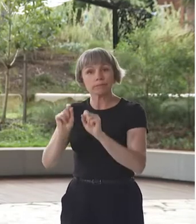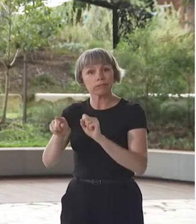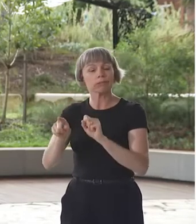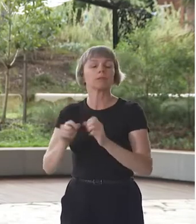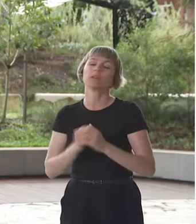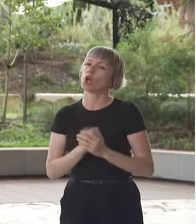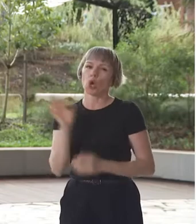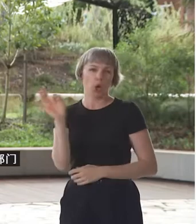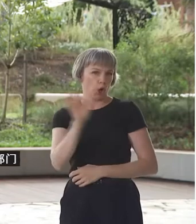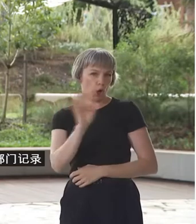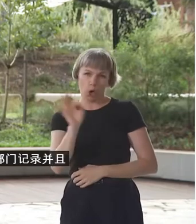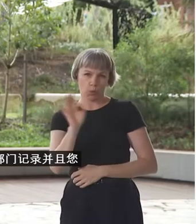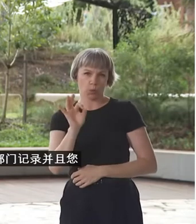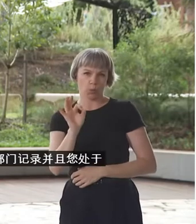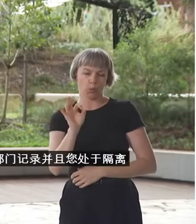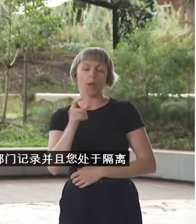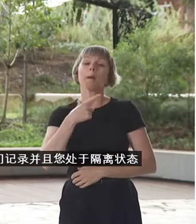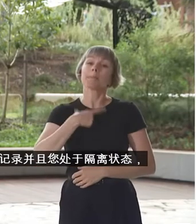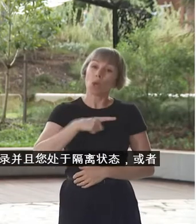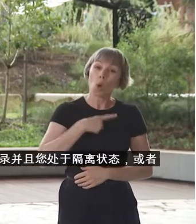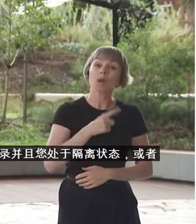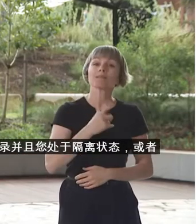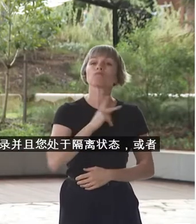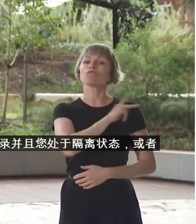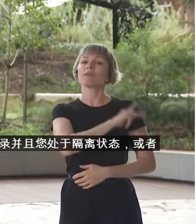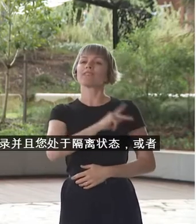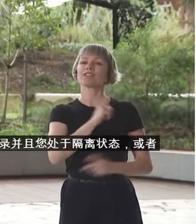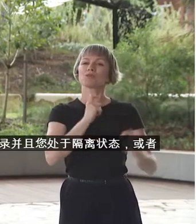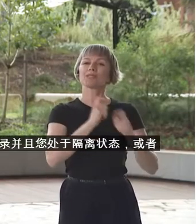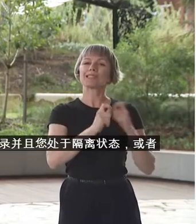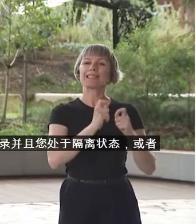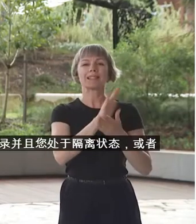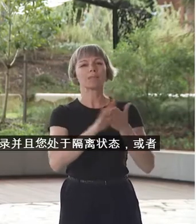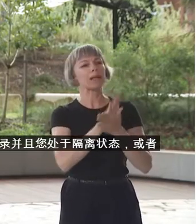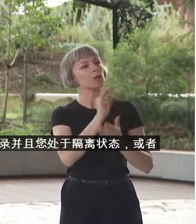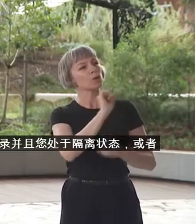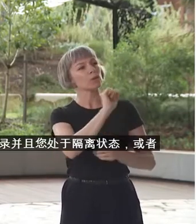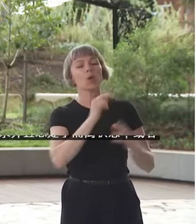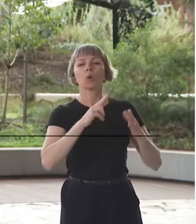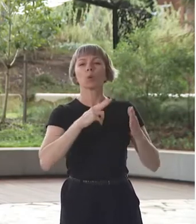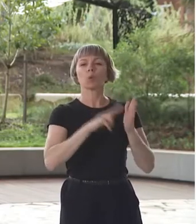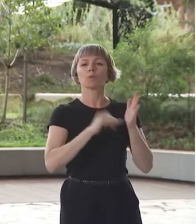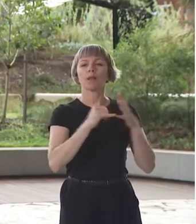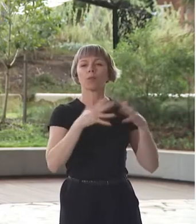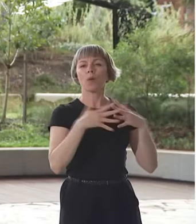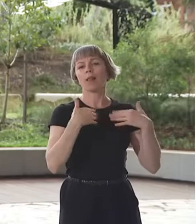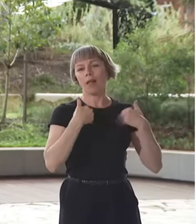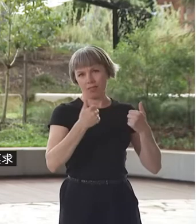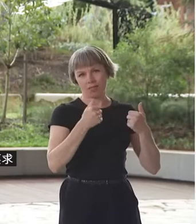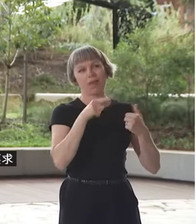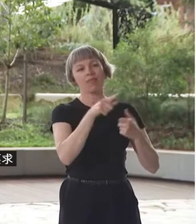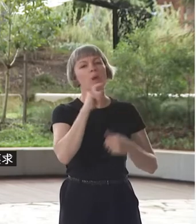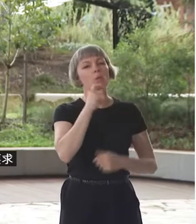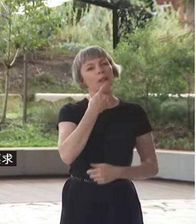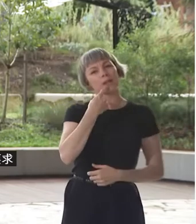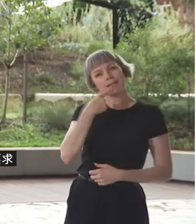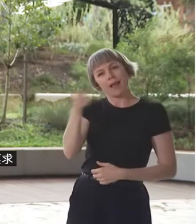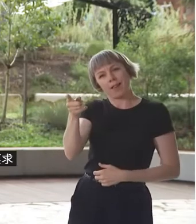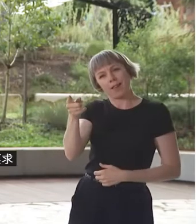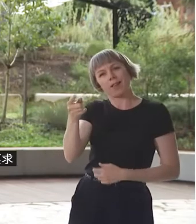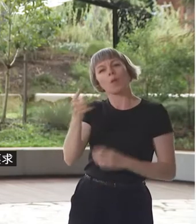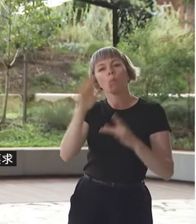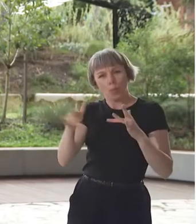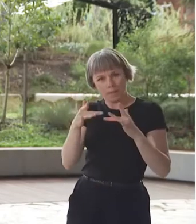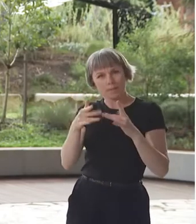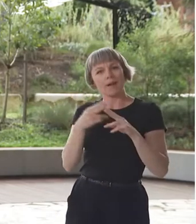been recorded by New South Wales Health, and you are in isolation, or it's been in the past, there is no need, in fact there is no requirement